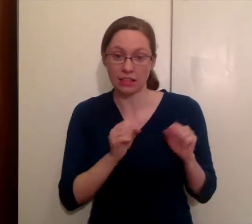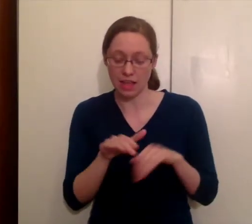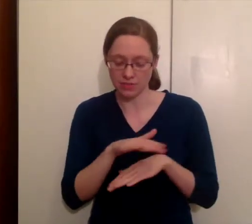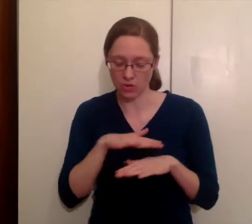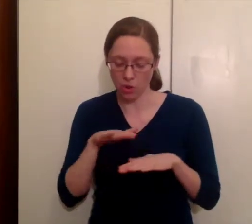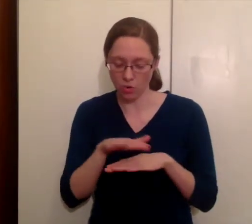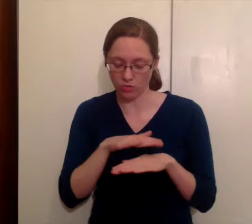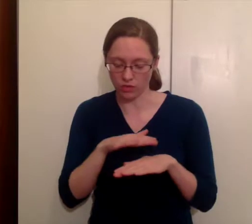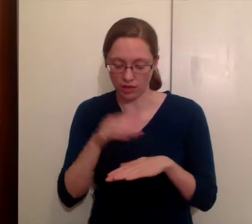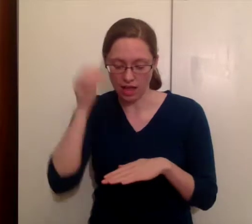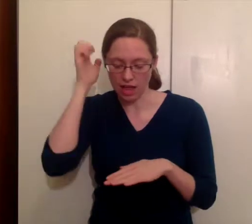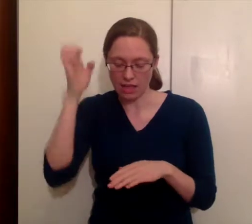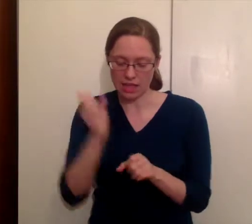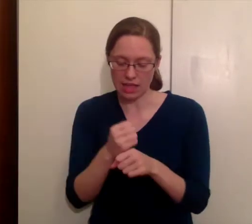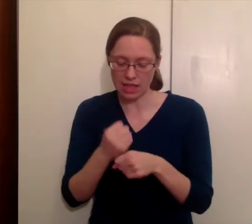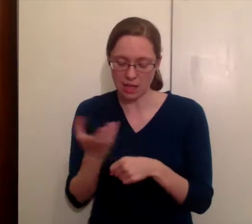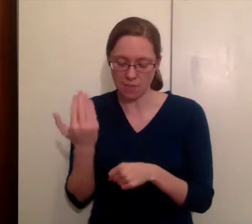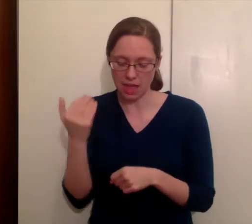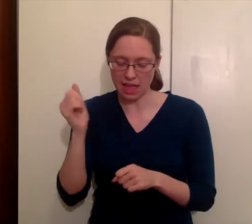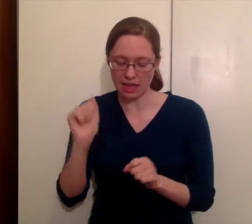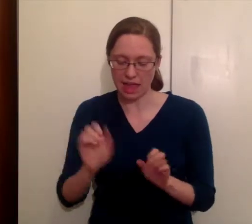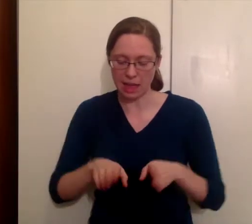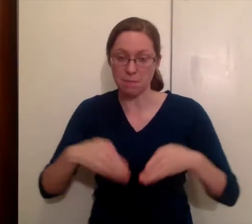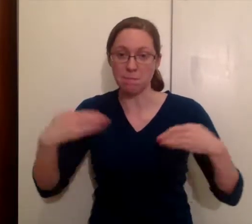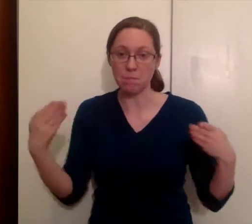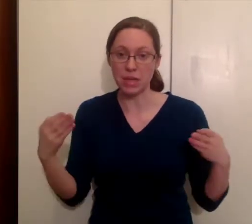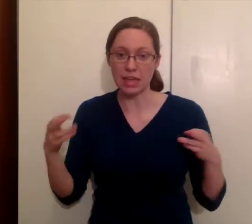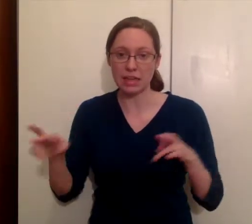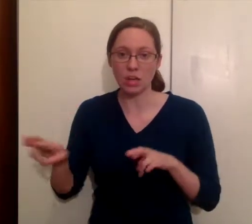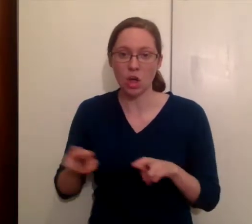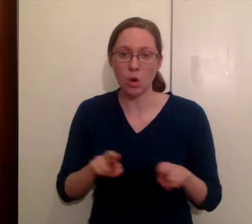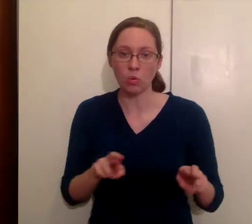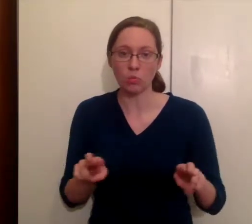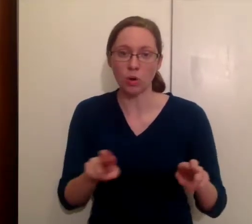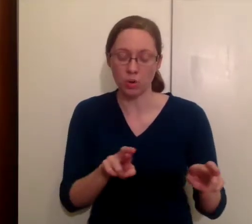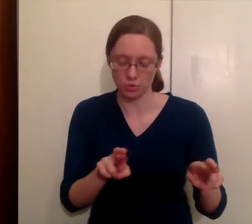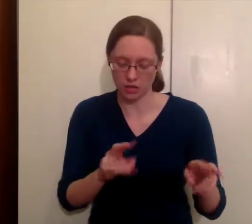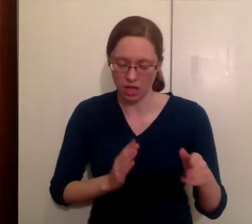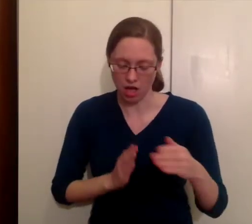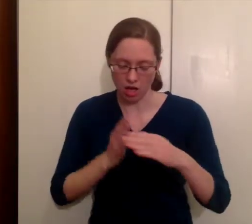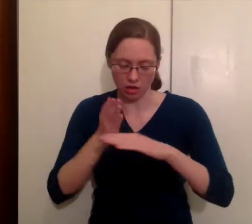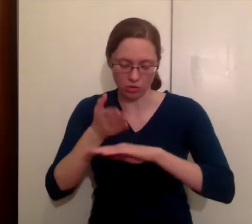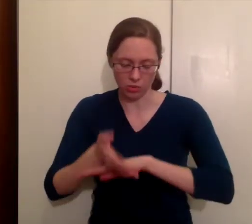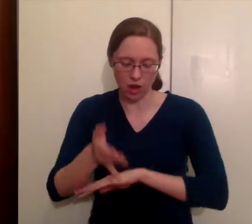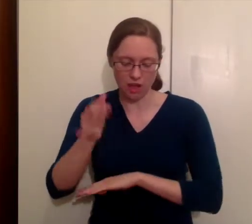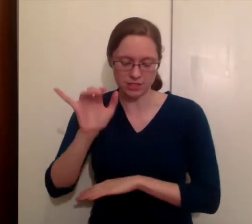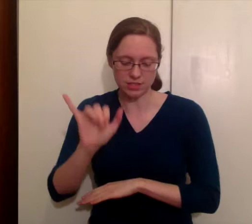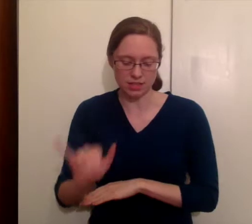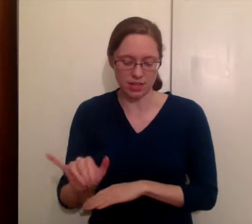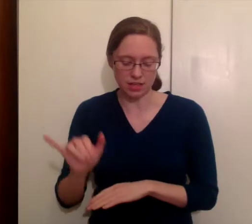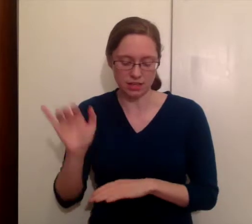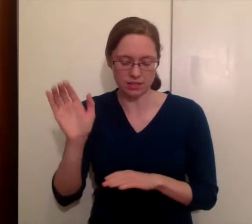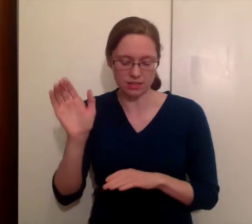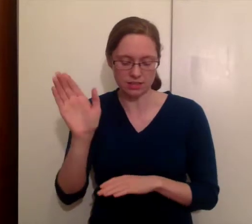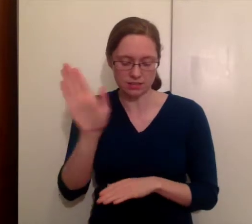left over, he made a big road across the